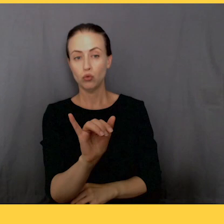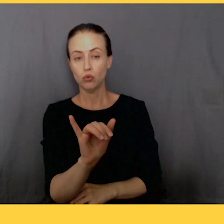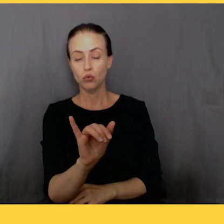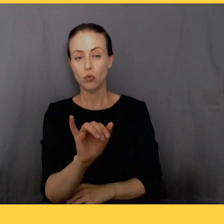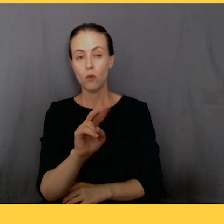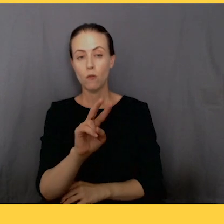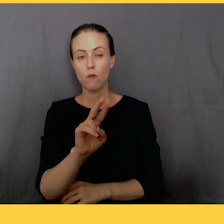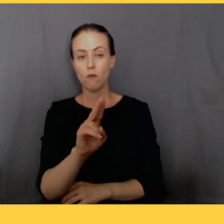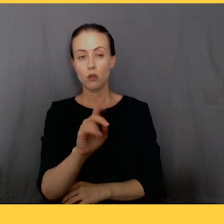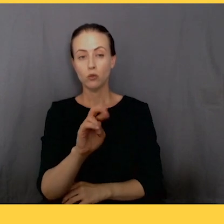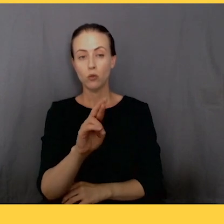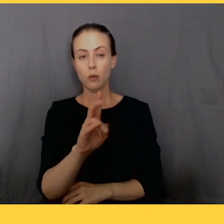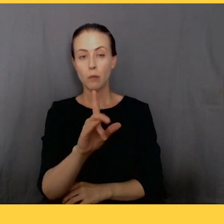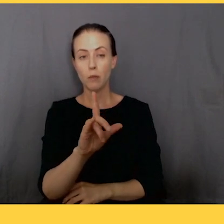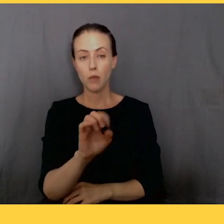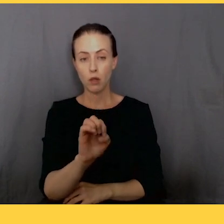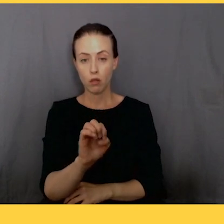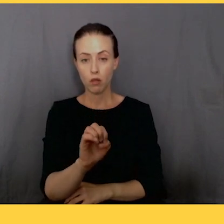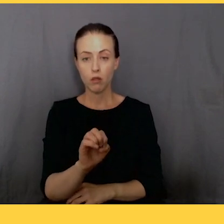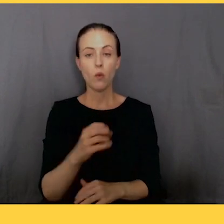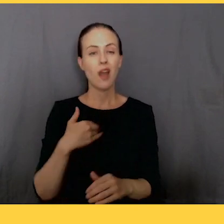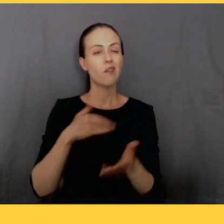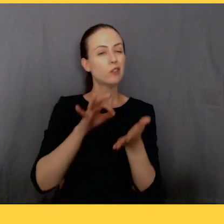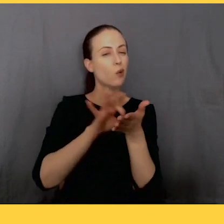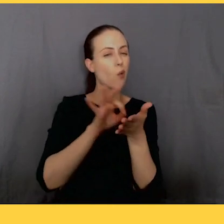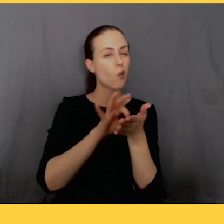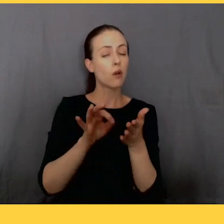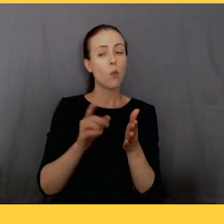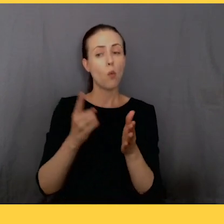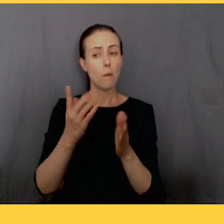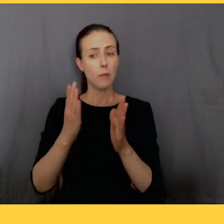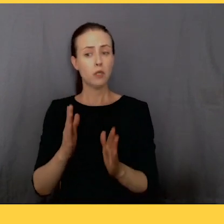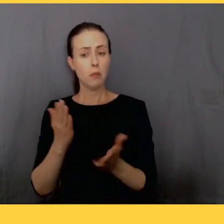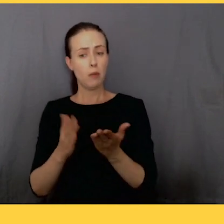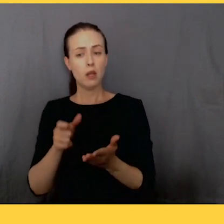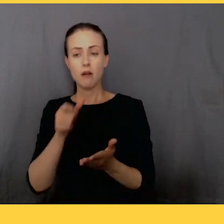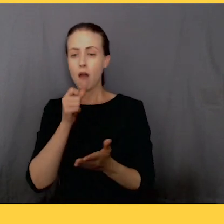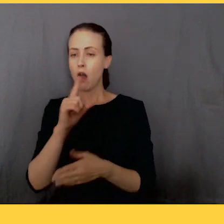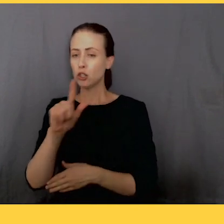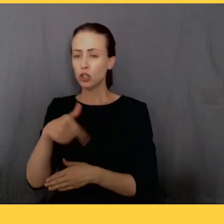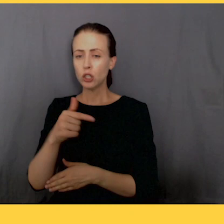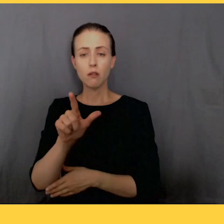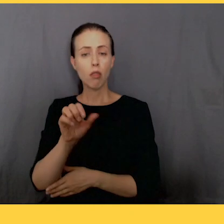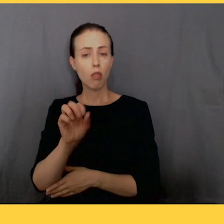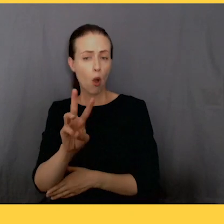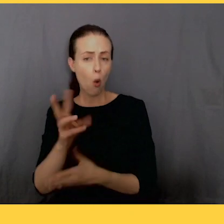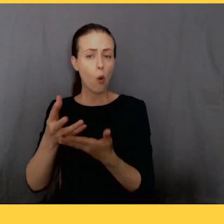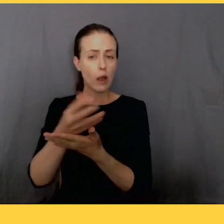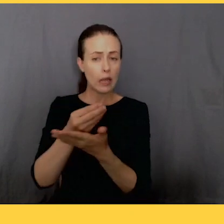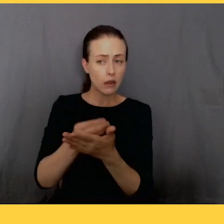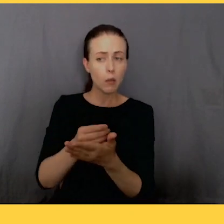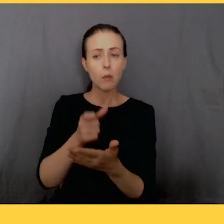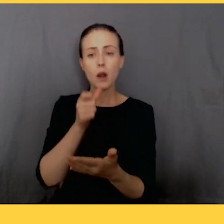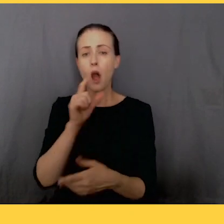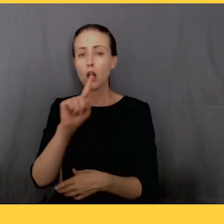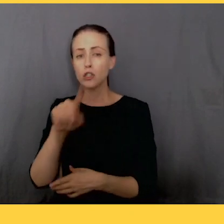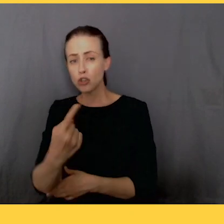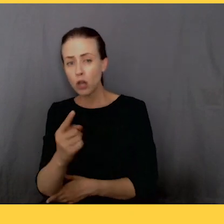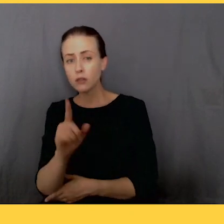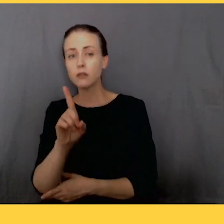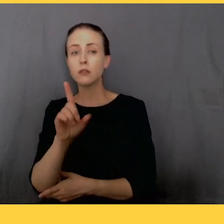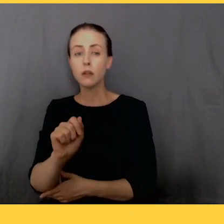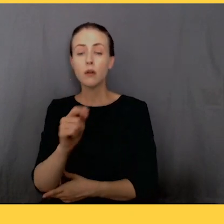about someone who is not just low income, not just disabled, but also